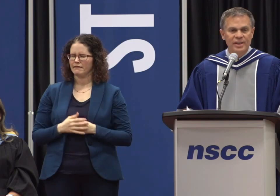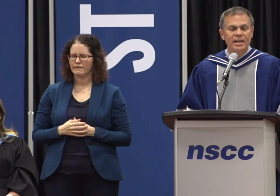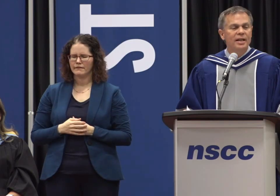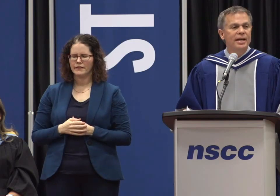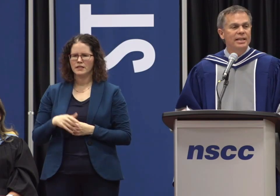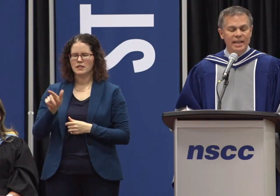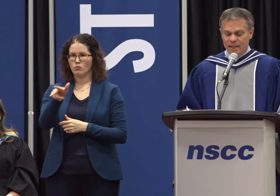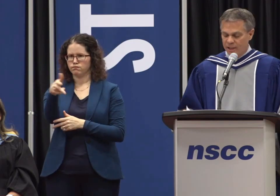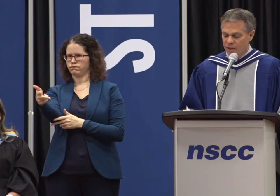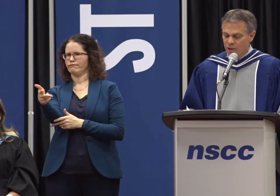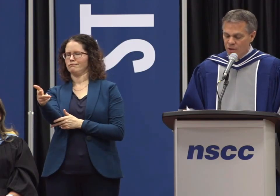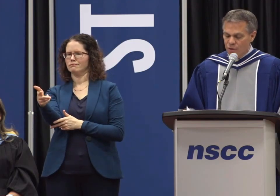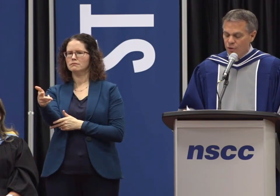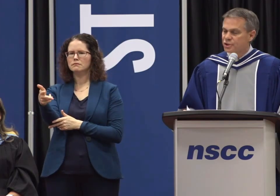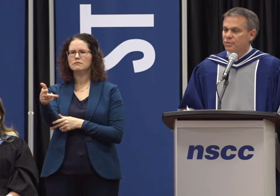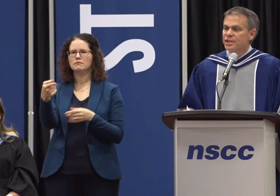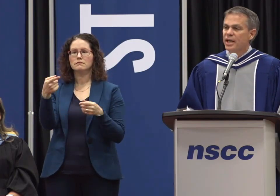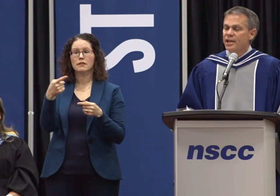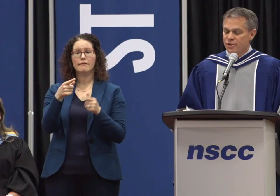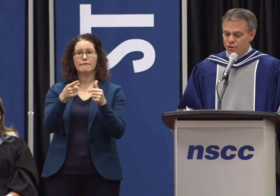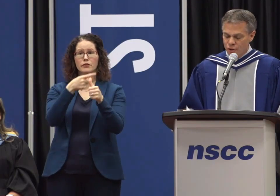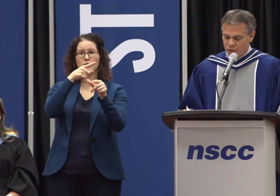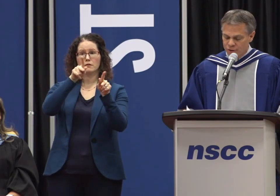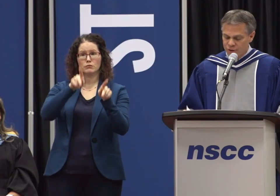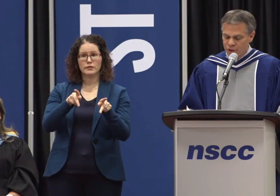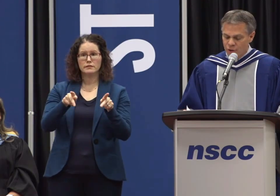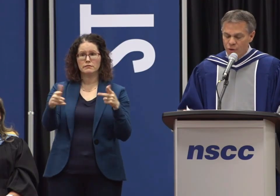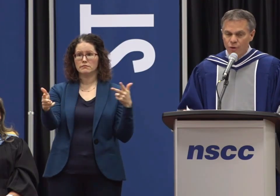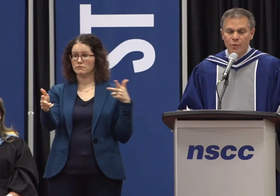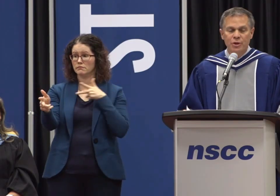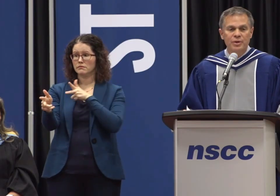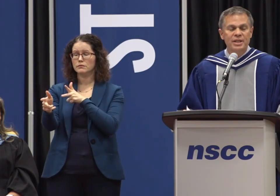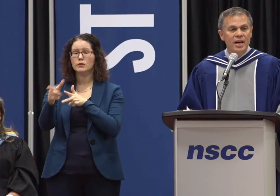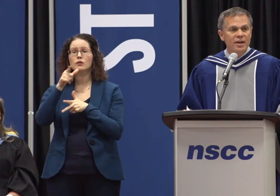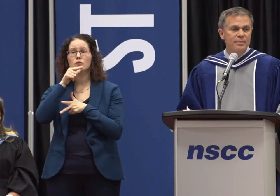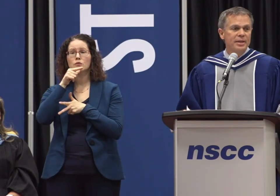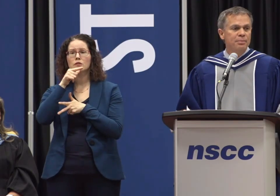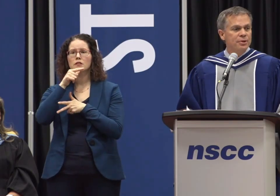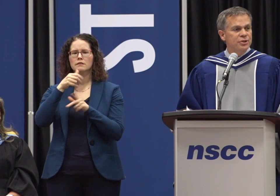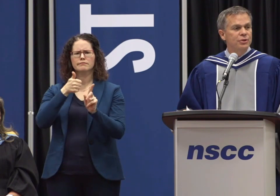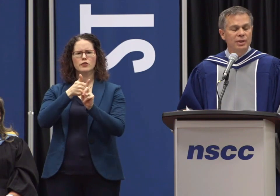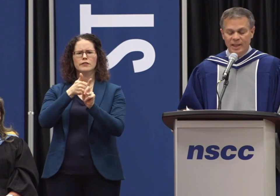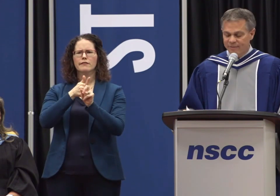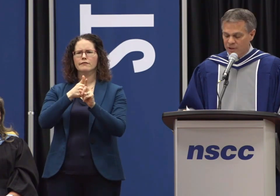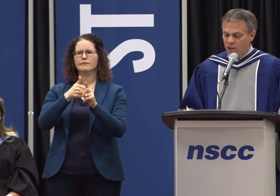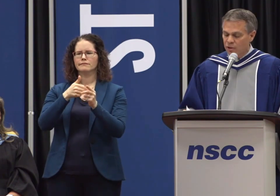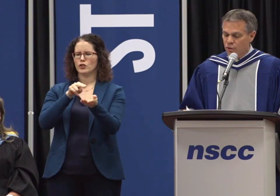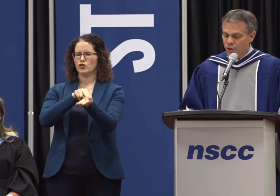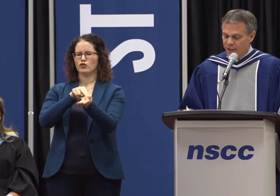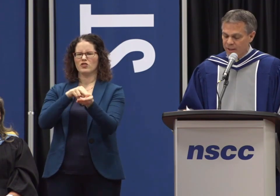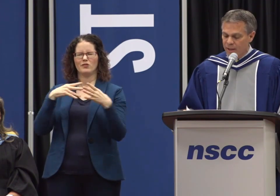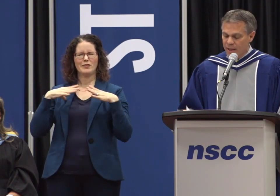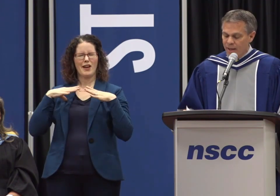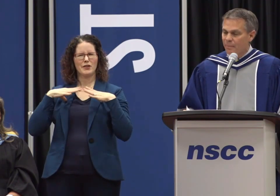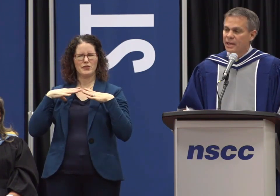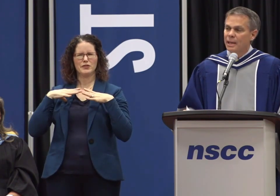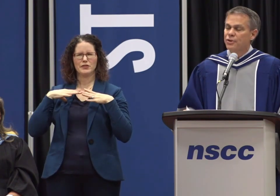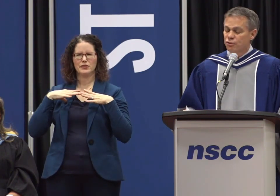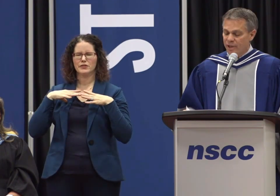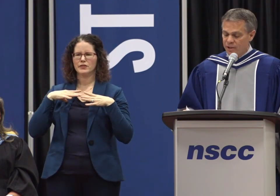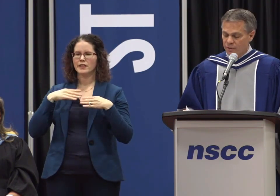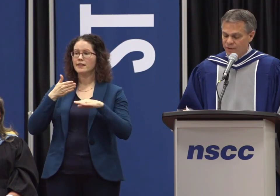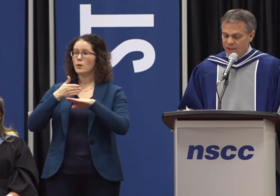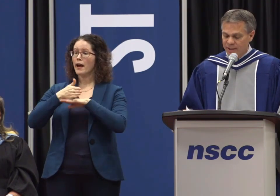was a very kind lady who was a retired nurse who in her retirement pursued lifelong learning and